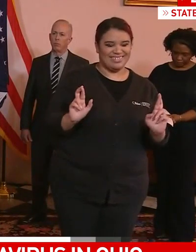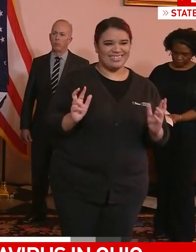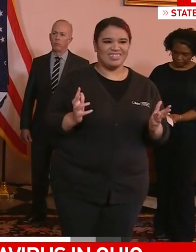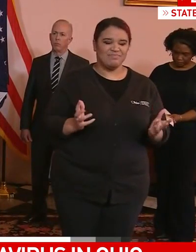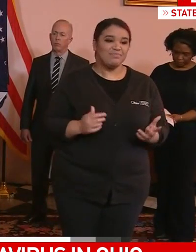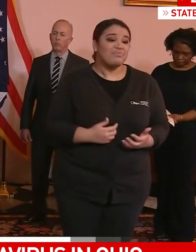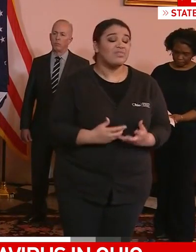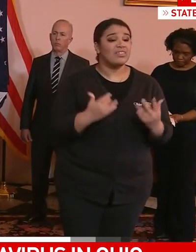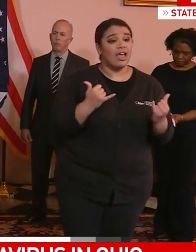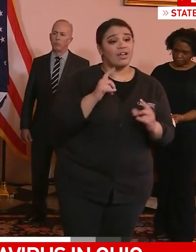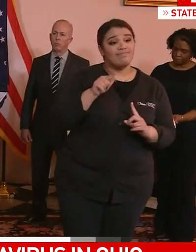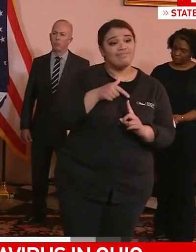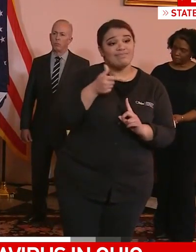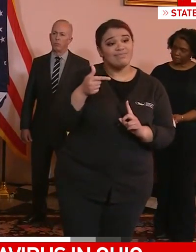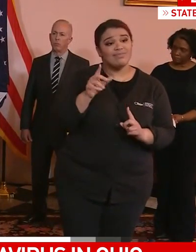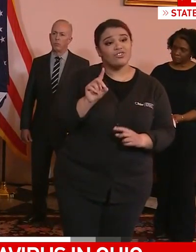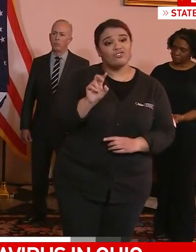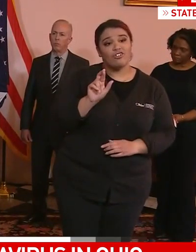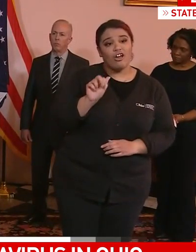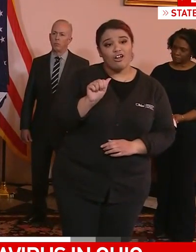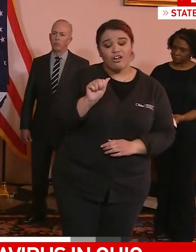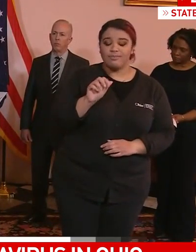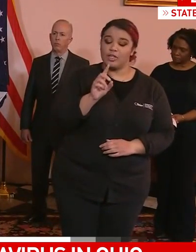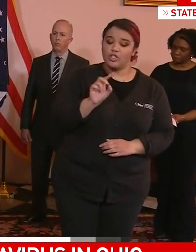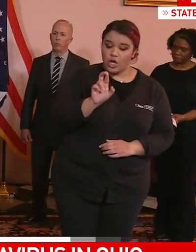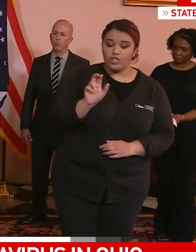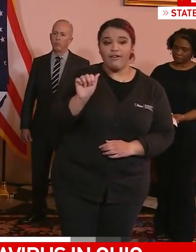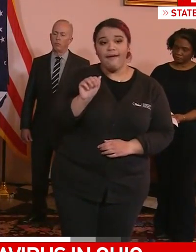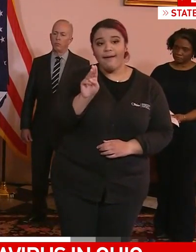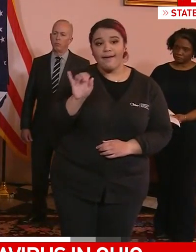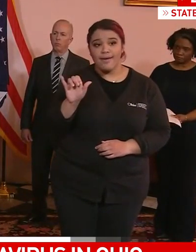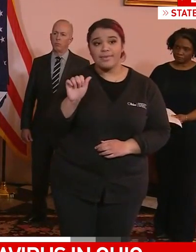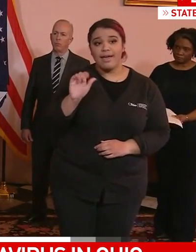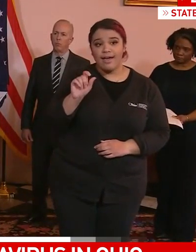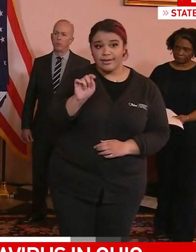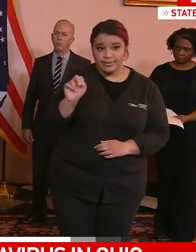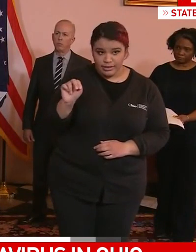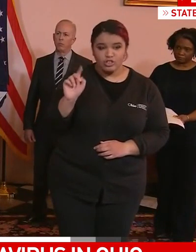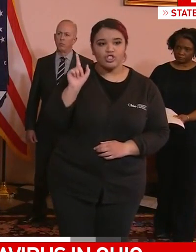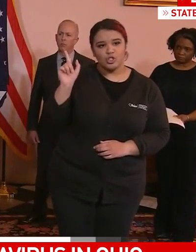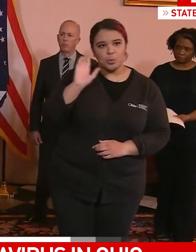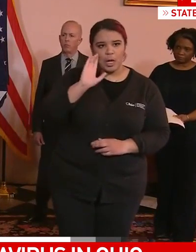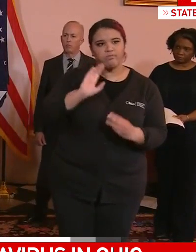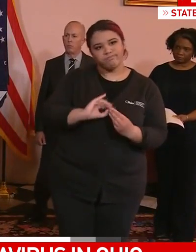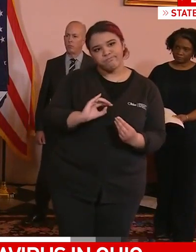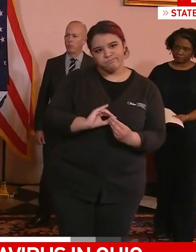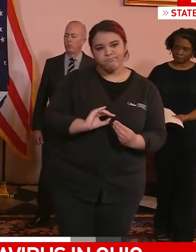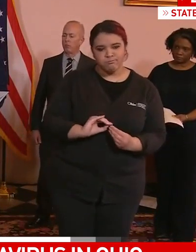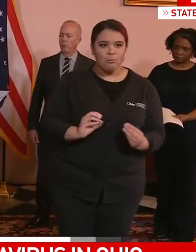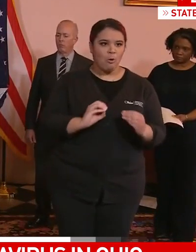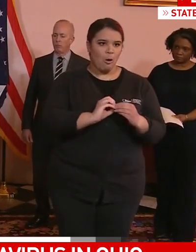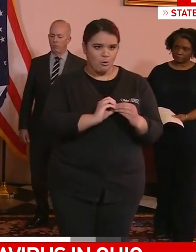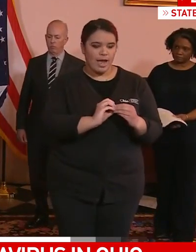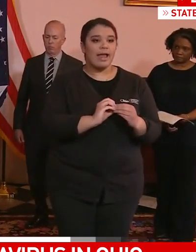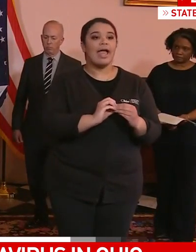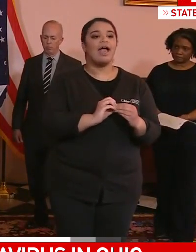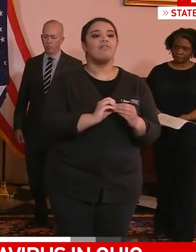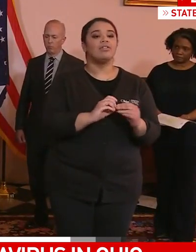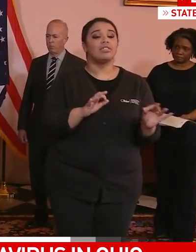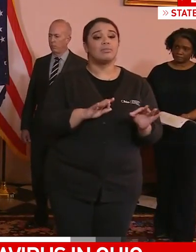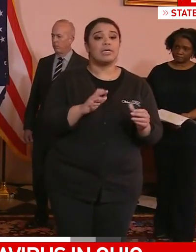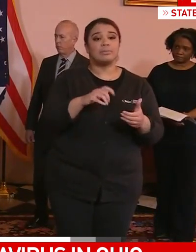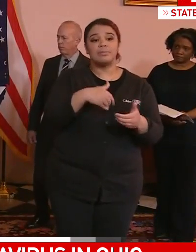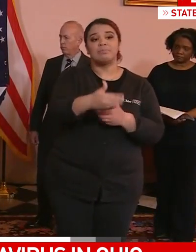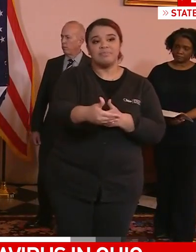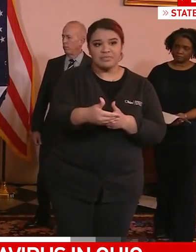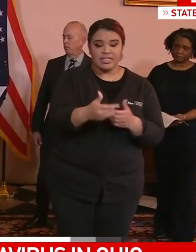Acton, who's going to talk about this and some of the things that we're going to be doing. We are